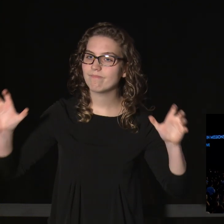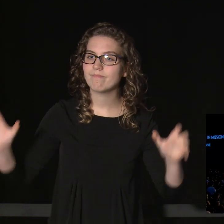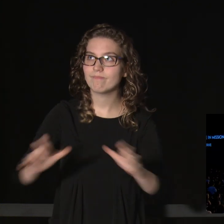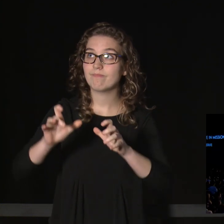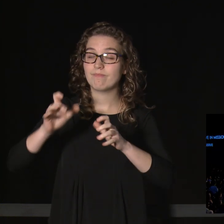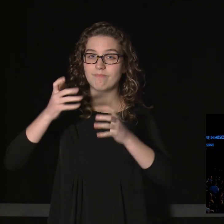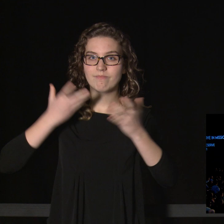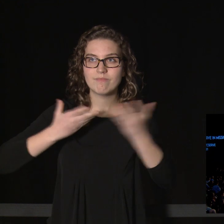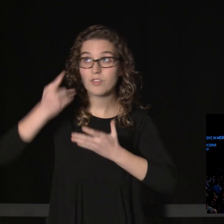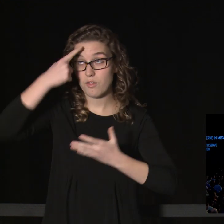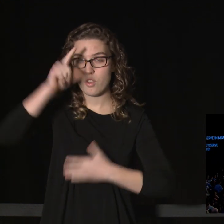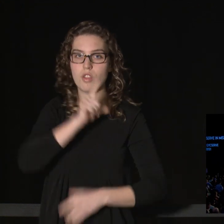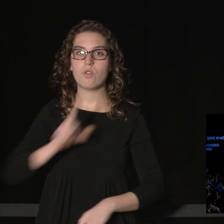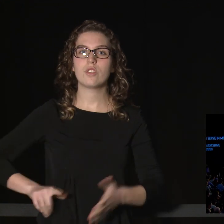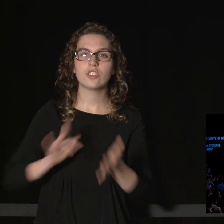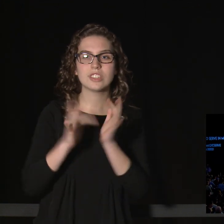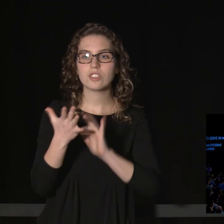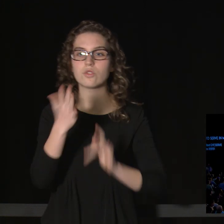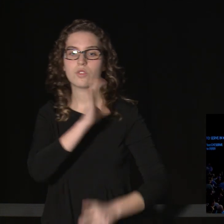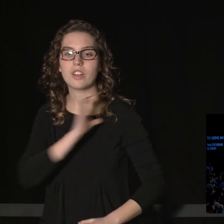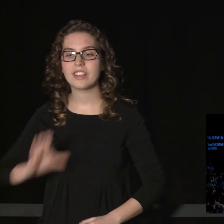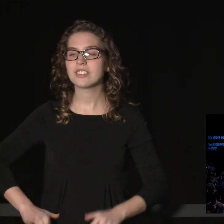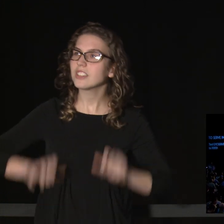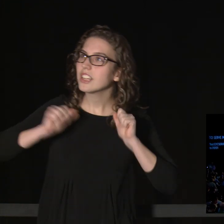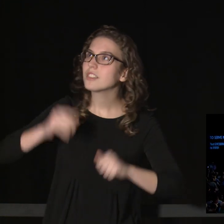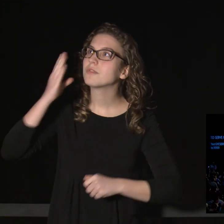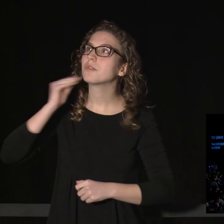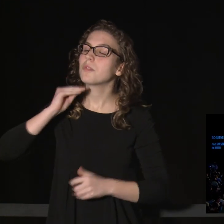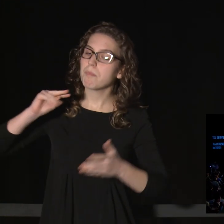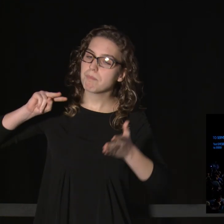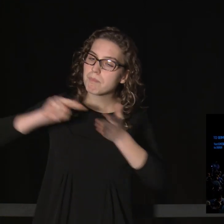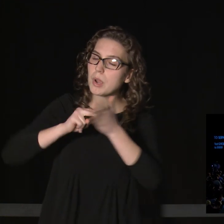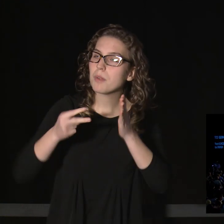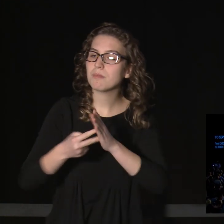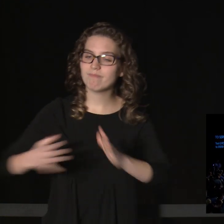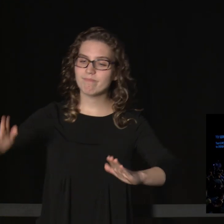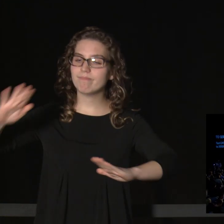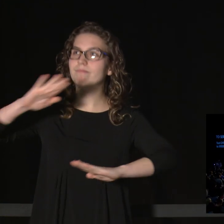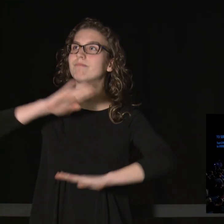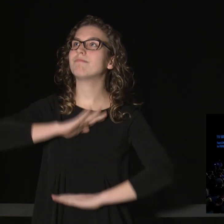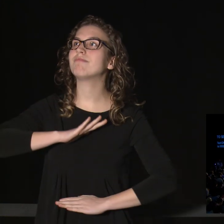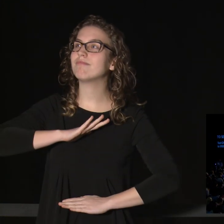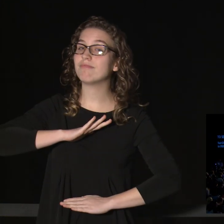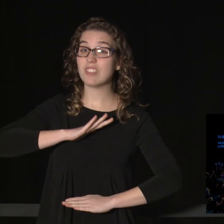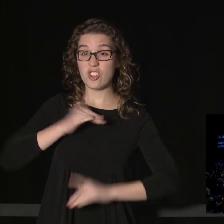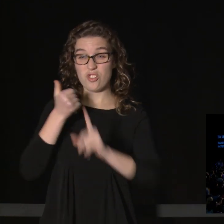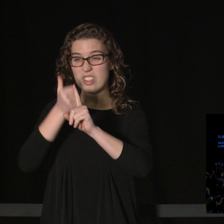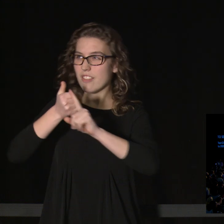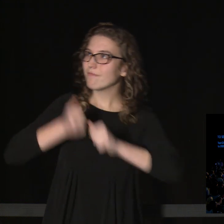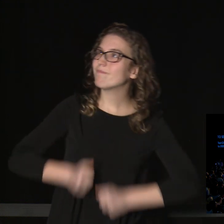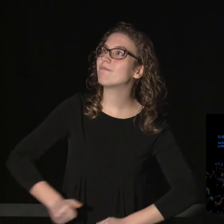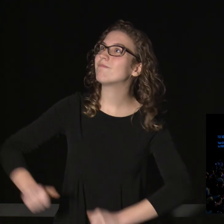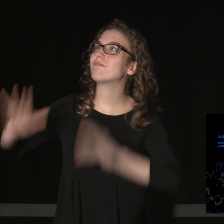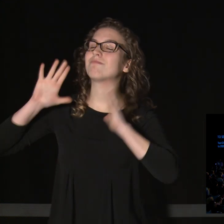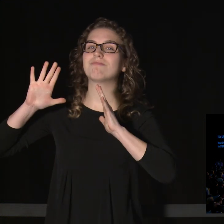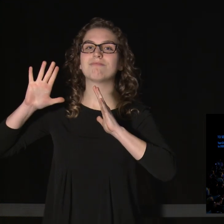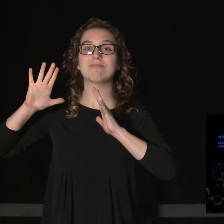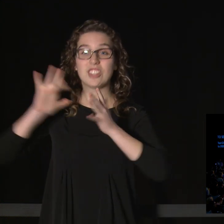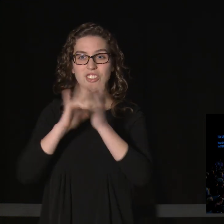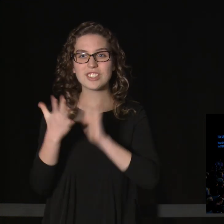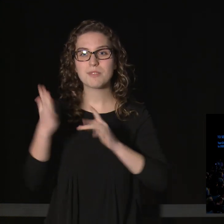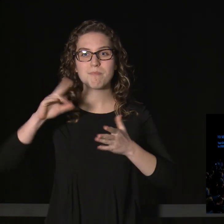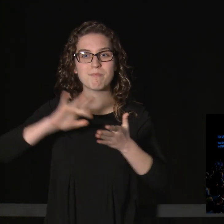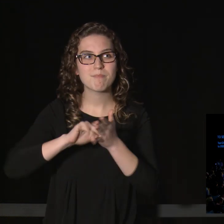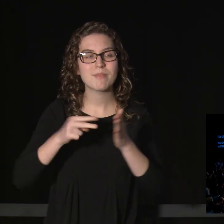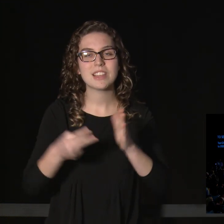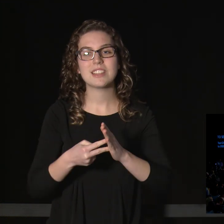the Lord Jesus Christ. And you can experience purpose and fulfillment by giving yourself away. That's what Jesus meant when he said